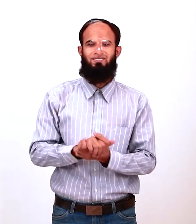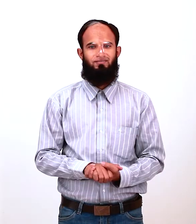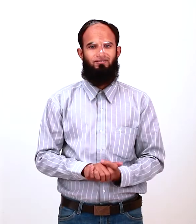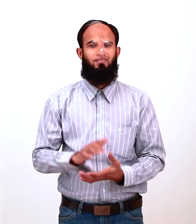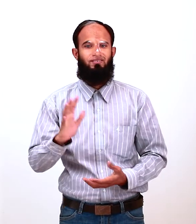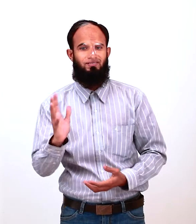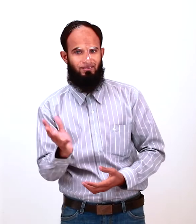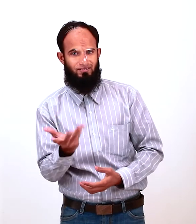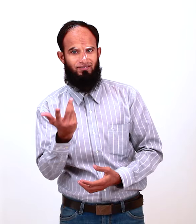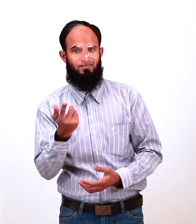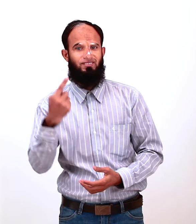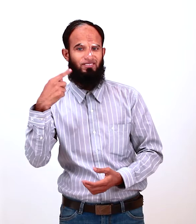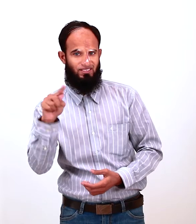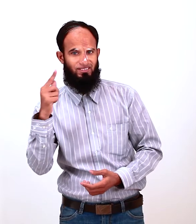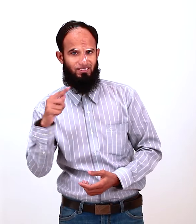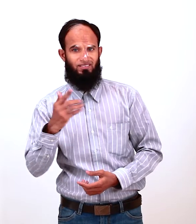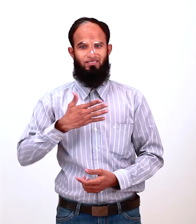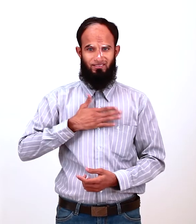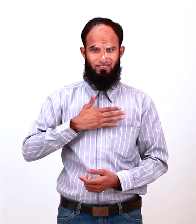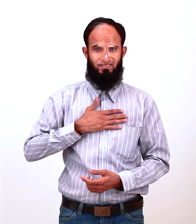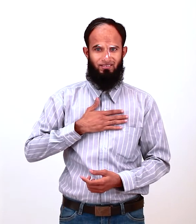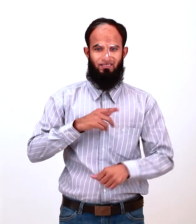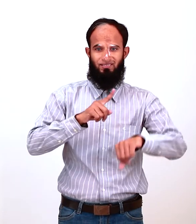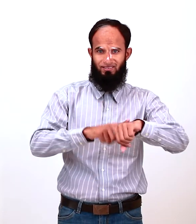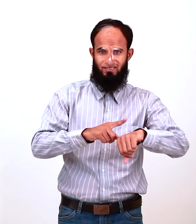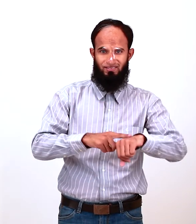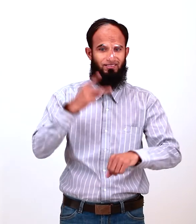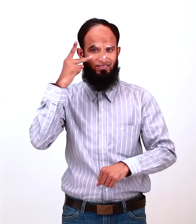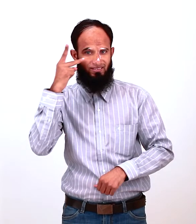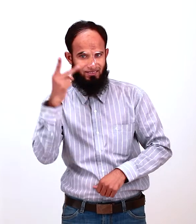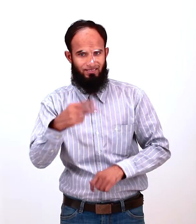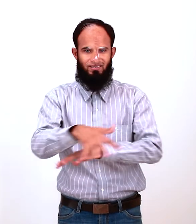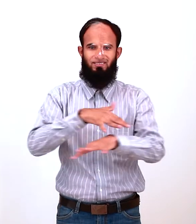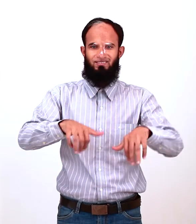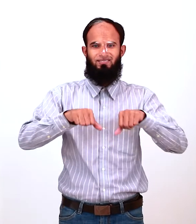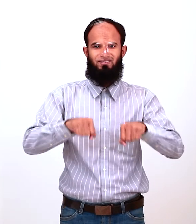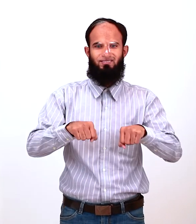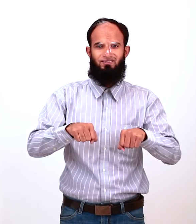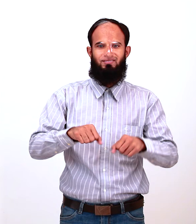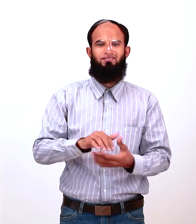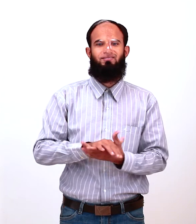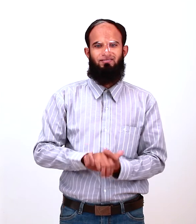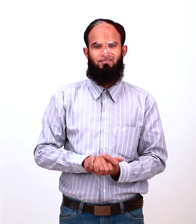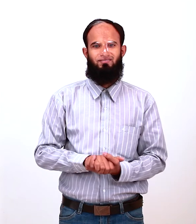Let's test our time-telling skills by choosing the correct digital clock that matches the analog clock.